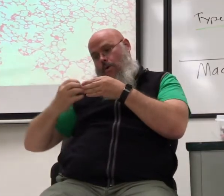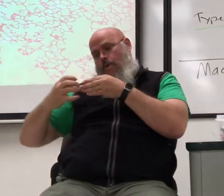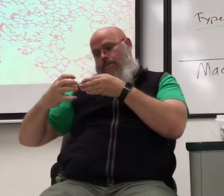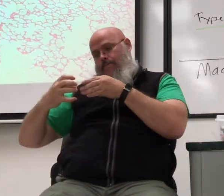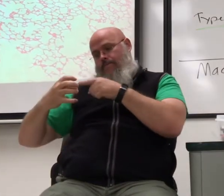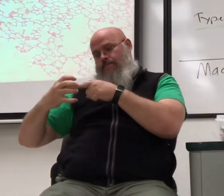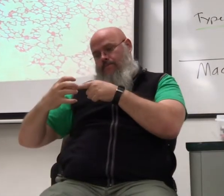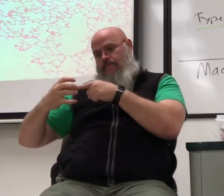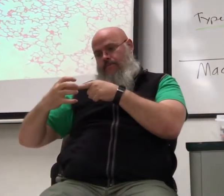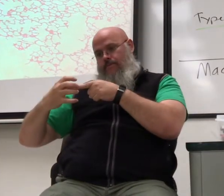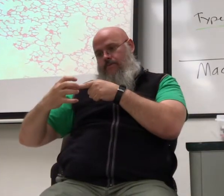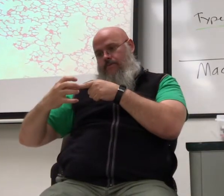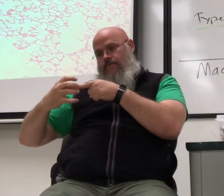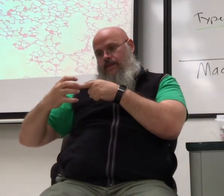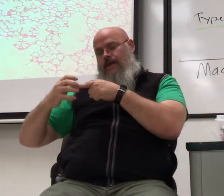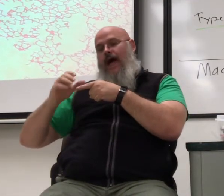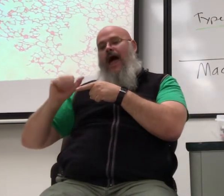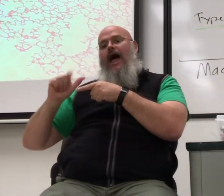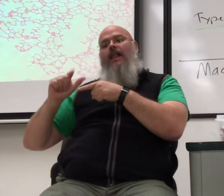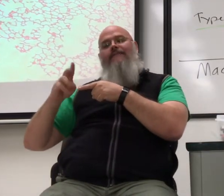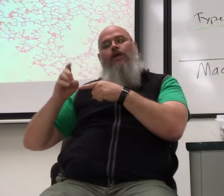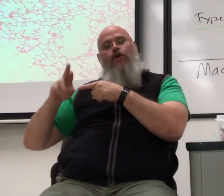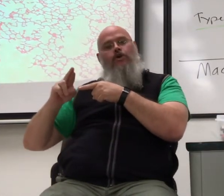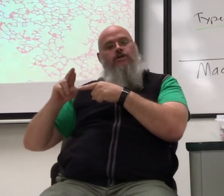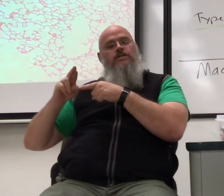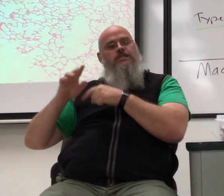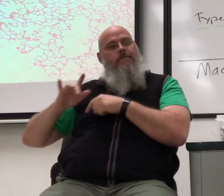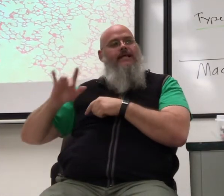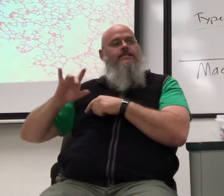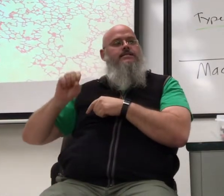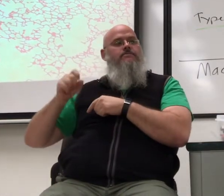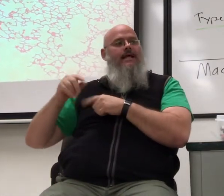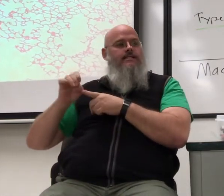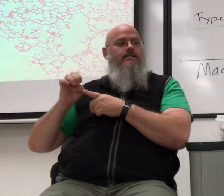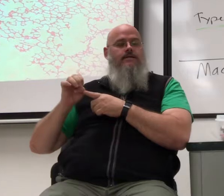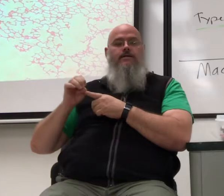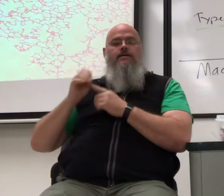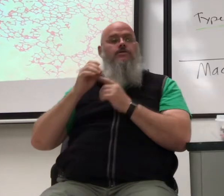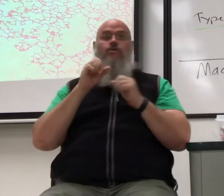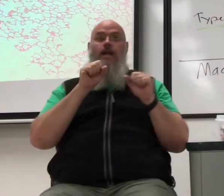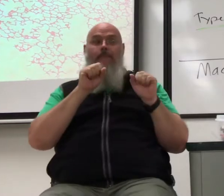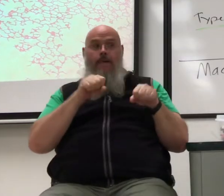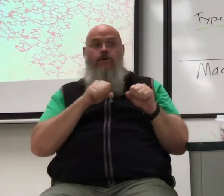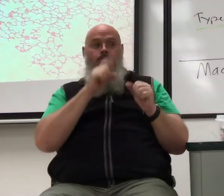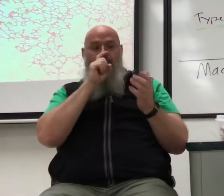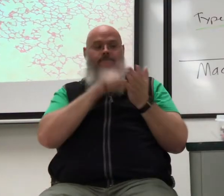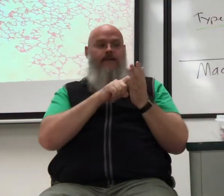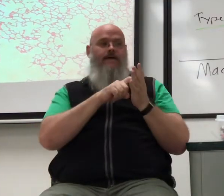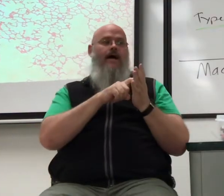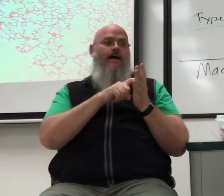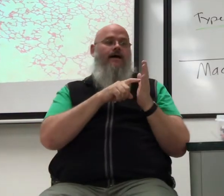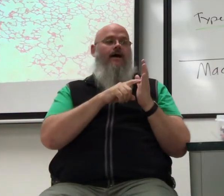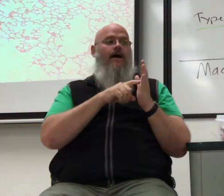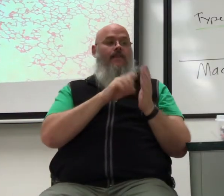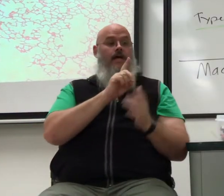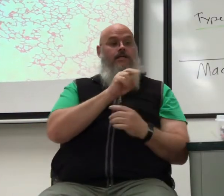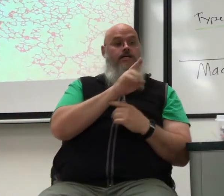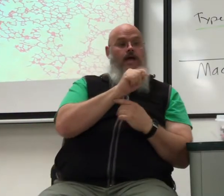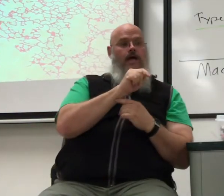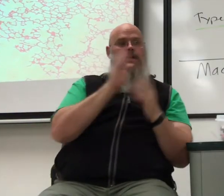individual alveolar spaces. Okay. So be able to identify alveolar duct versus